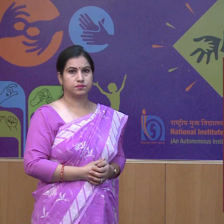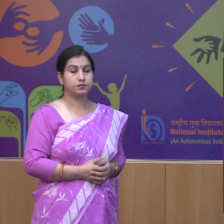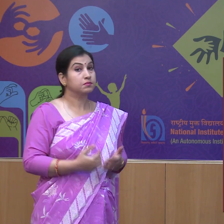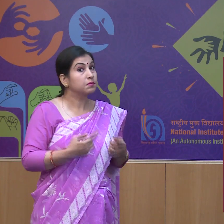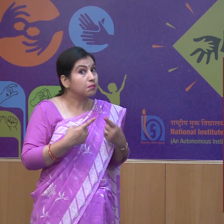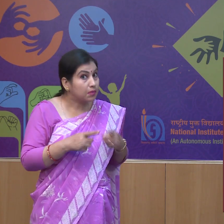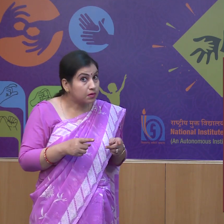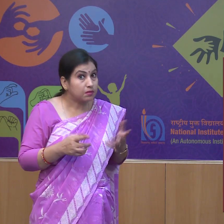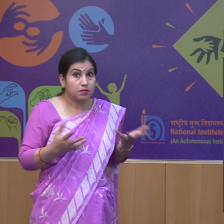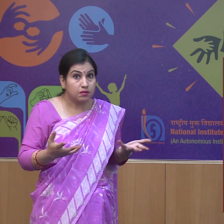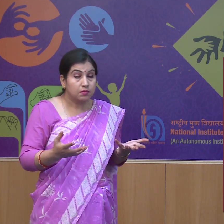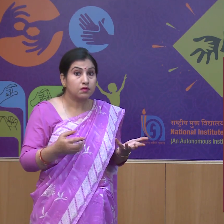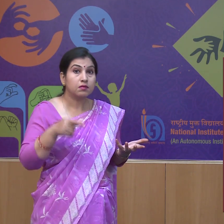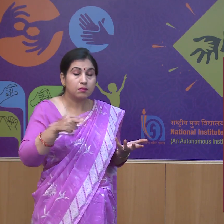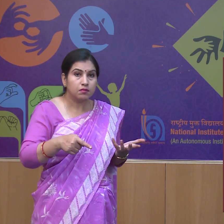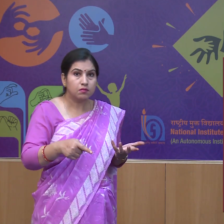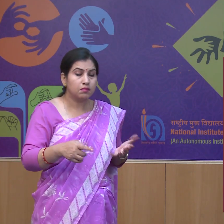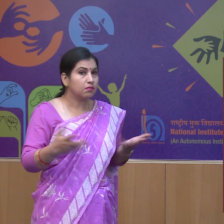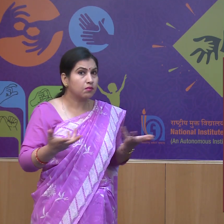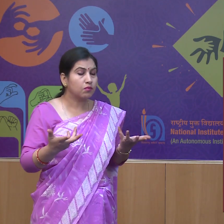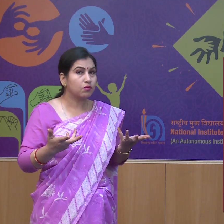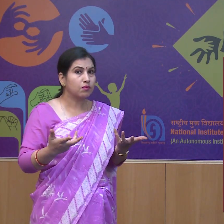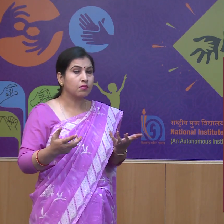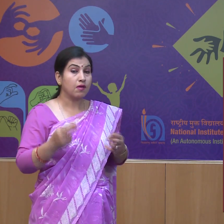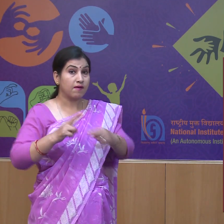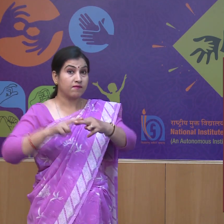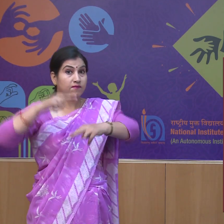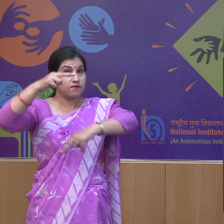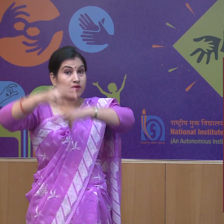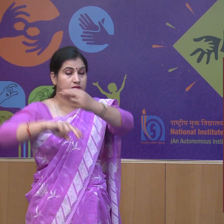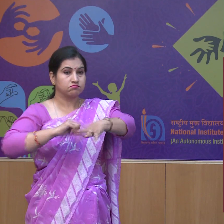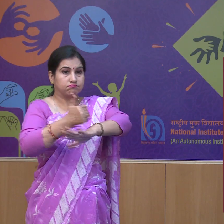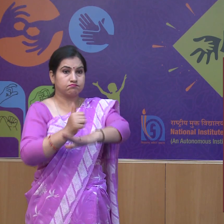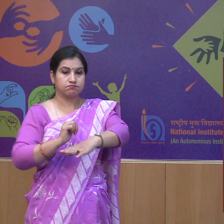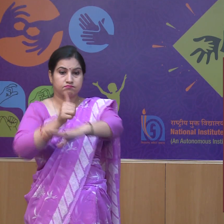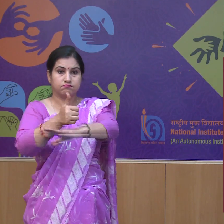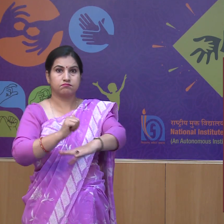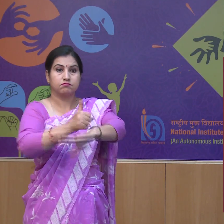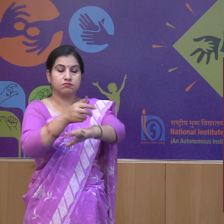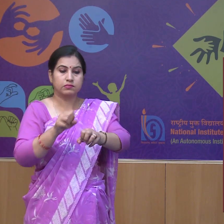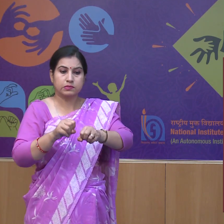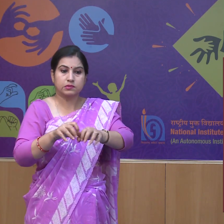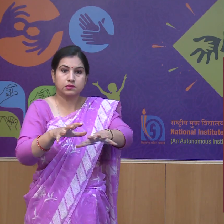However, with the spread of industrial revolution in